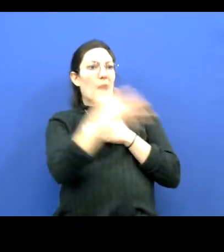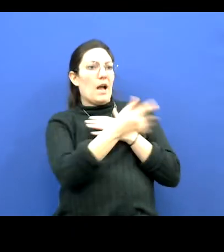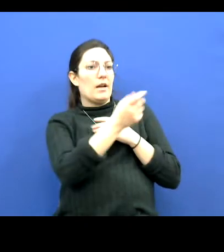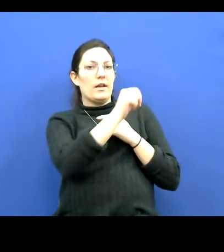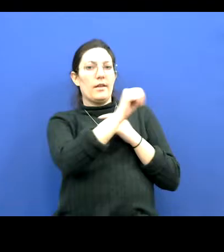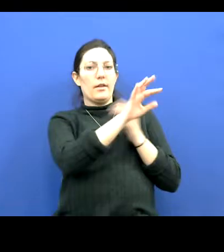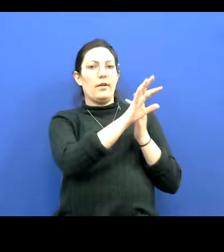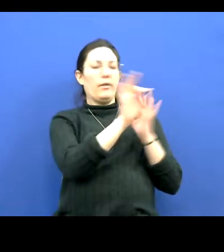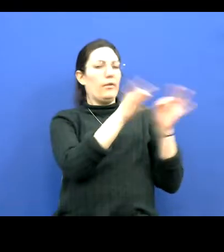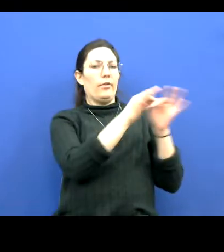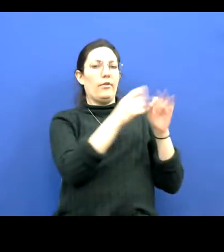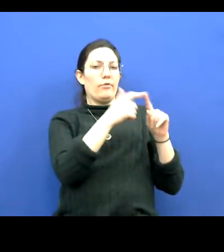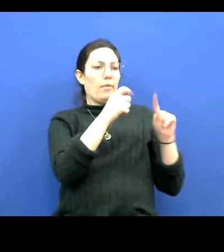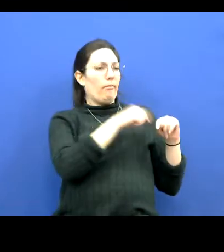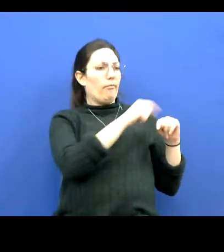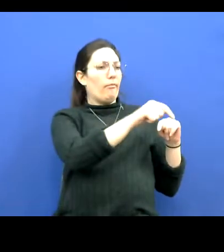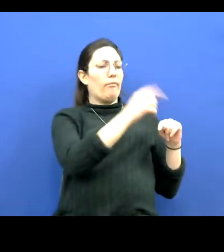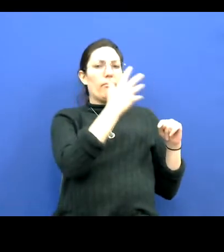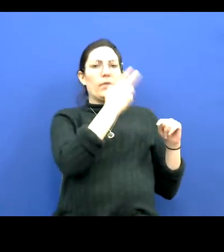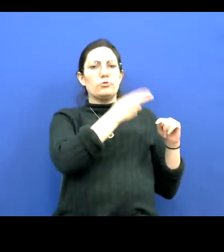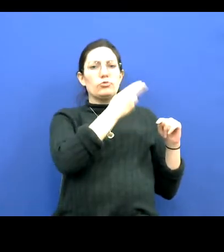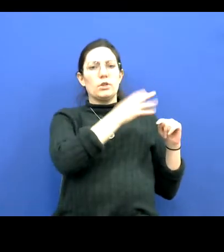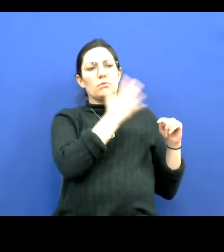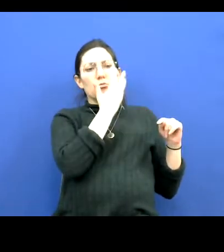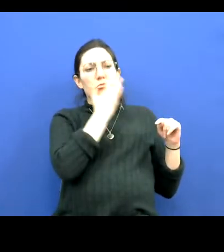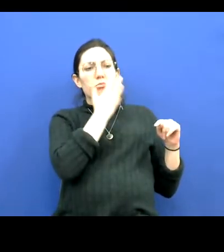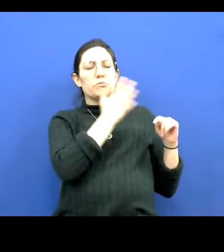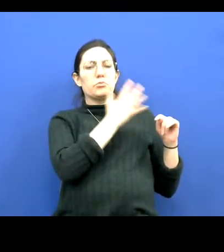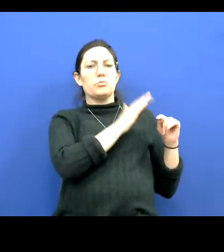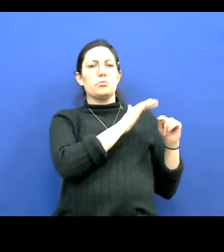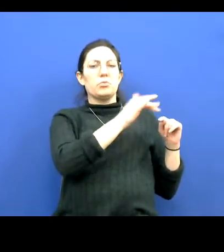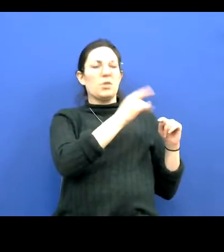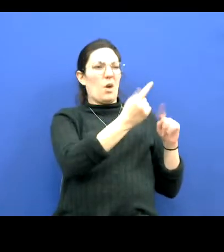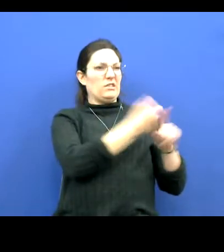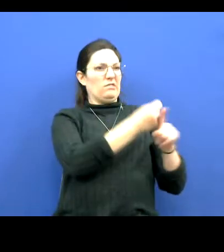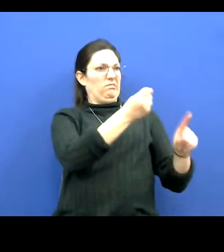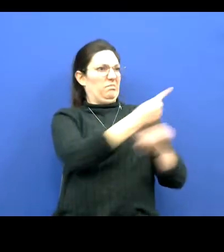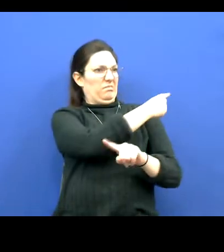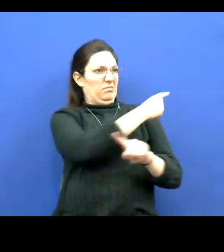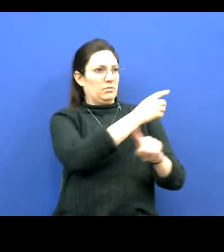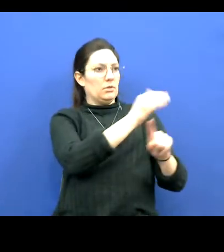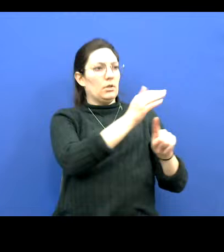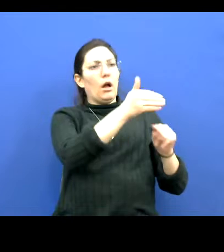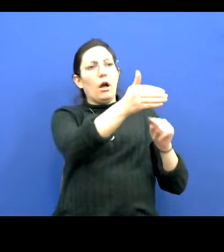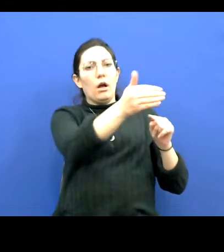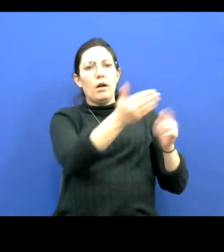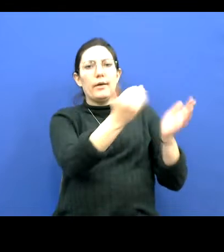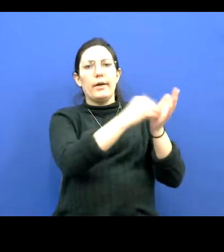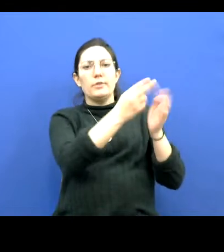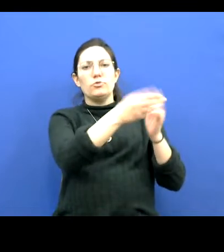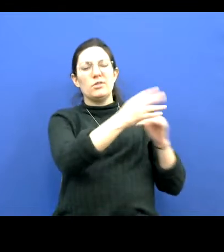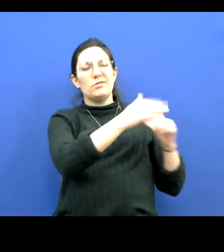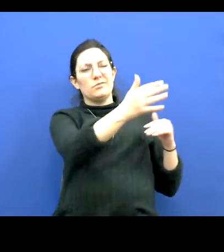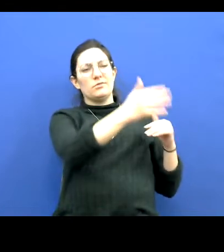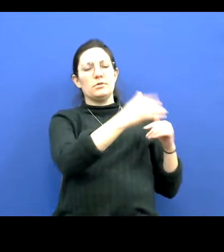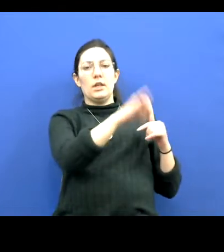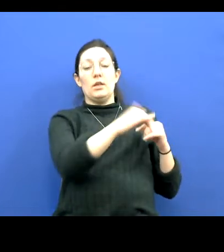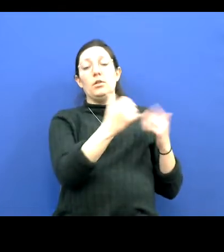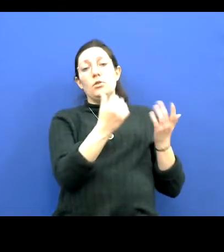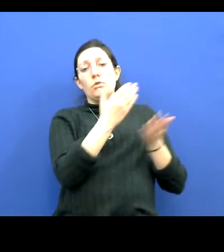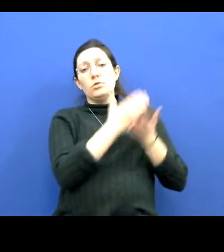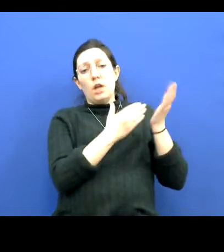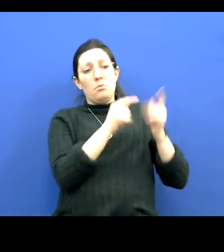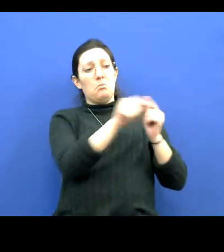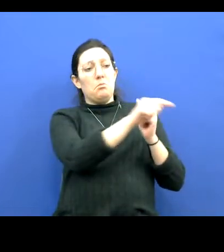under seeker about the character of the neighborhood. By having it part of that historic district, it actually gives you